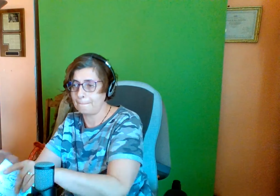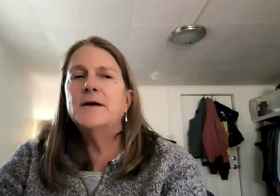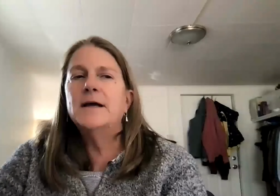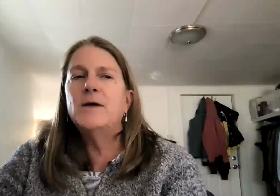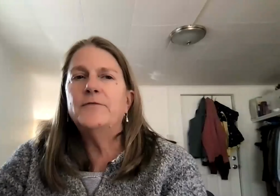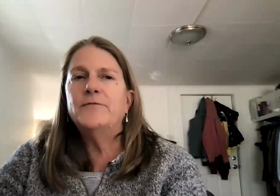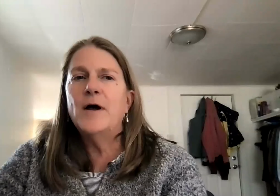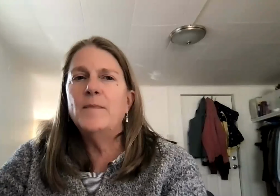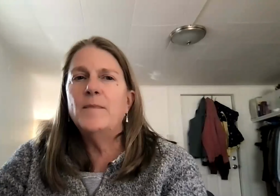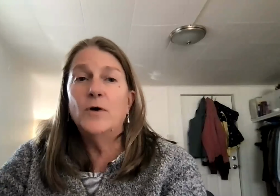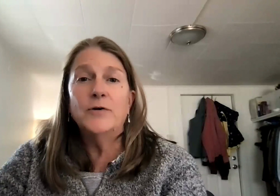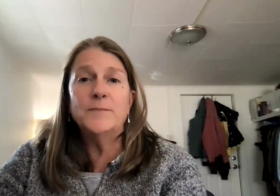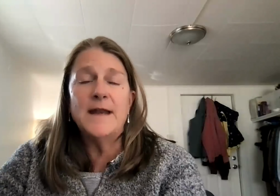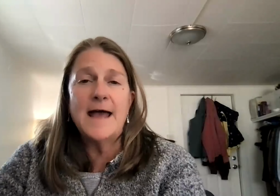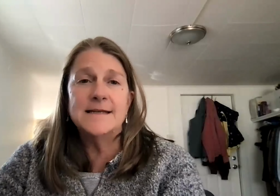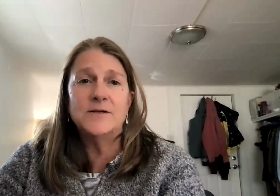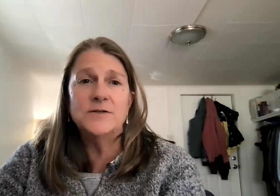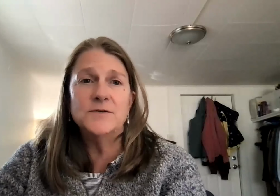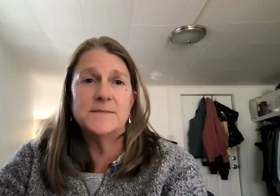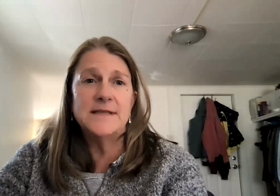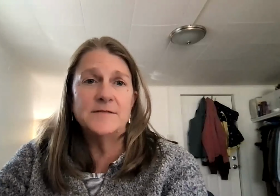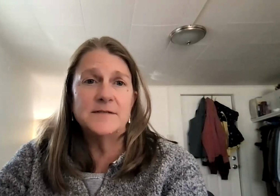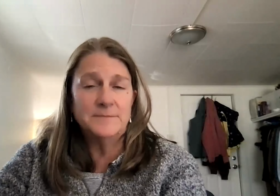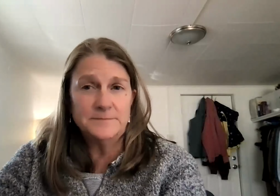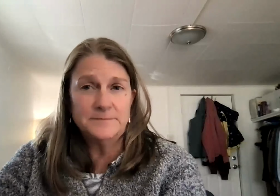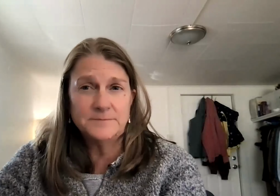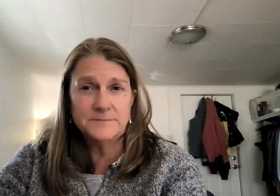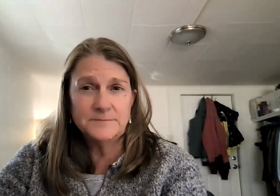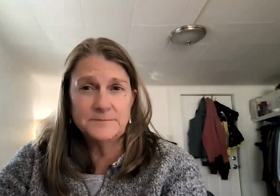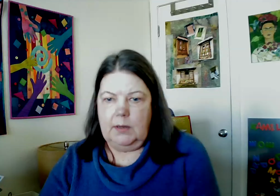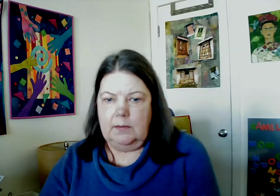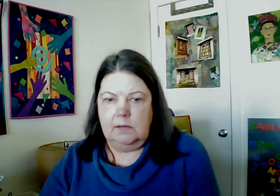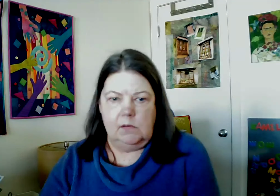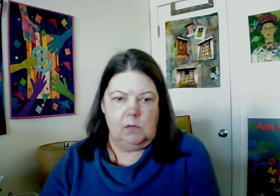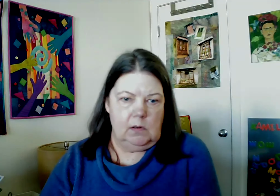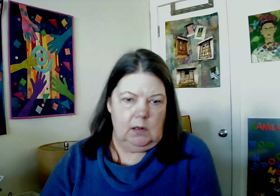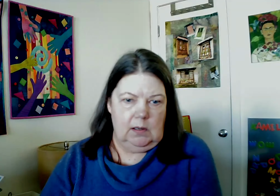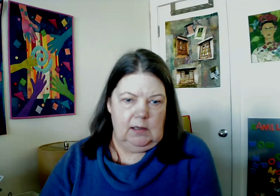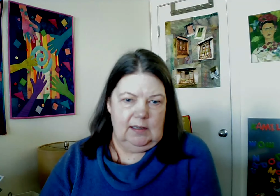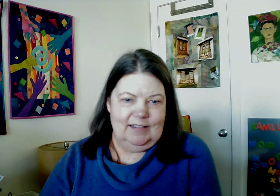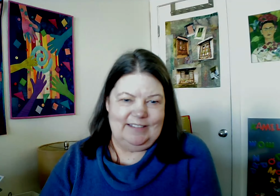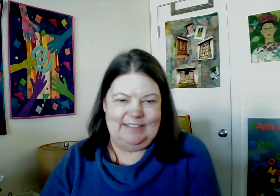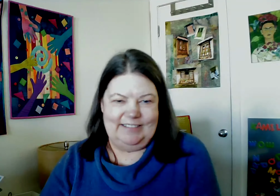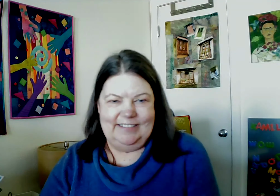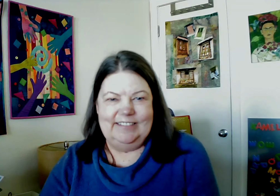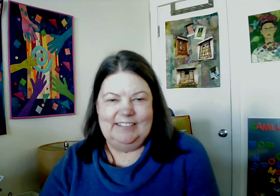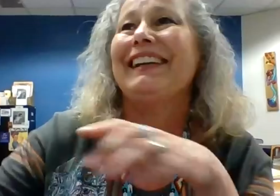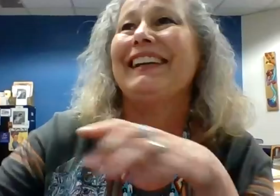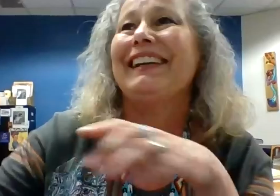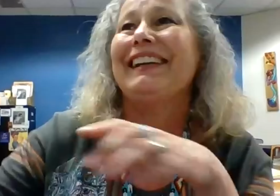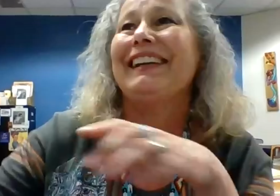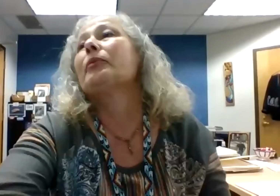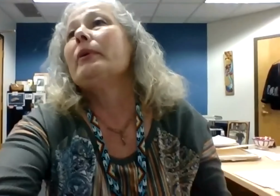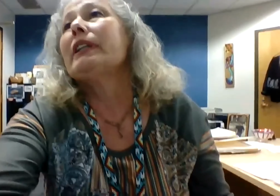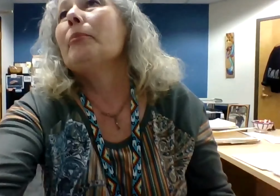Is there anyone from the work group that hasn't introduced themselves? I think Carmen. Carmen, yes.